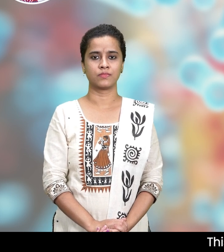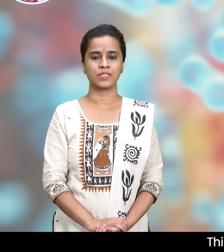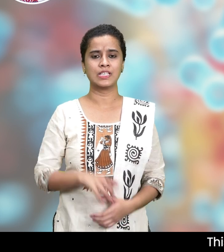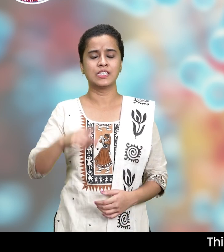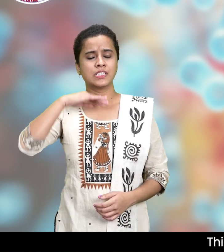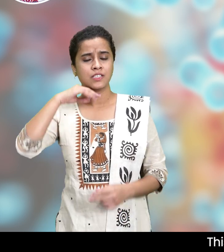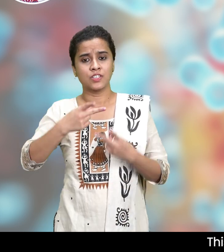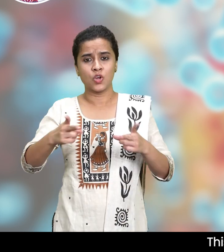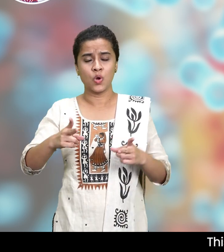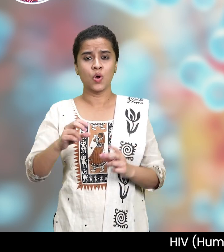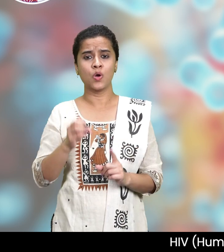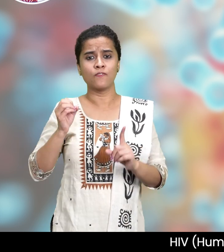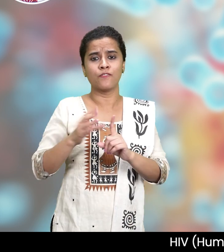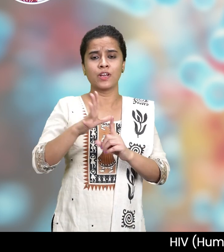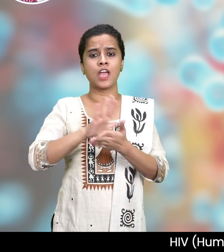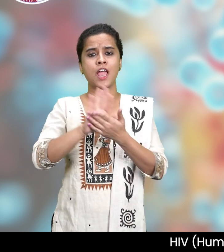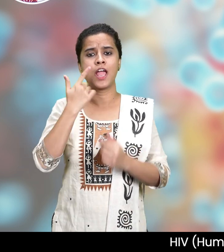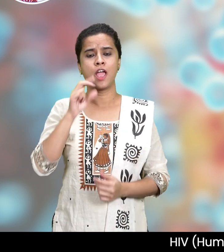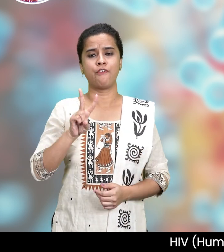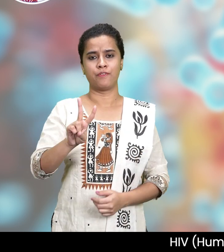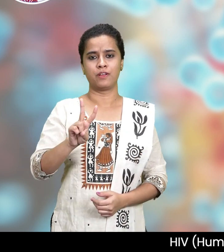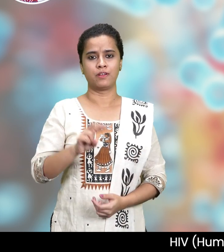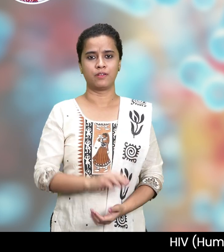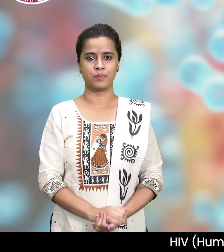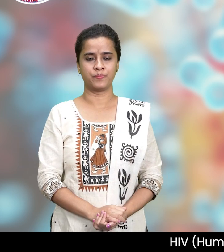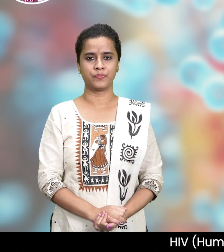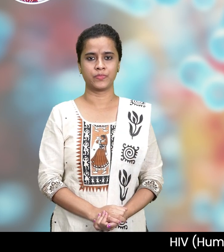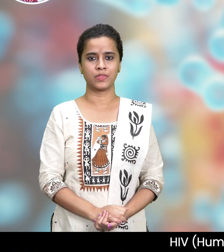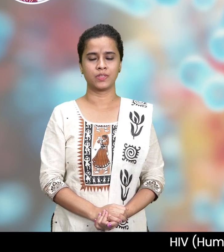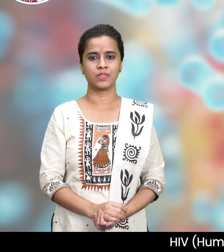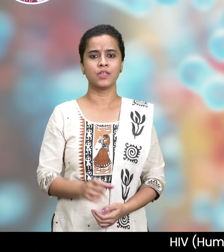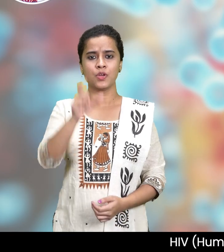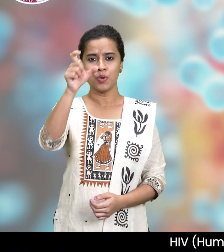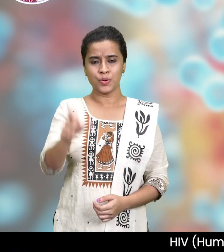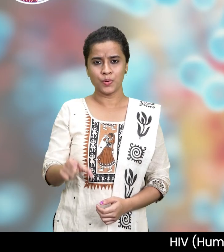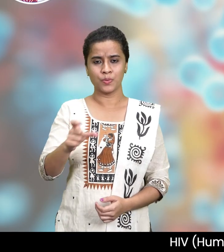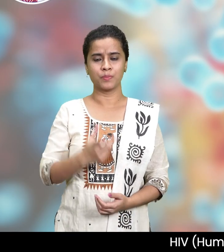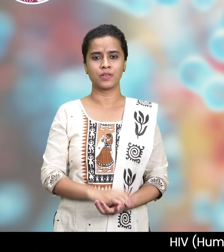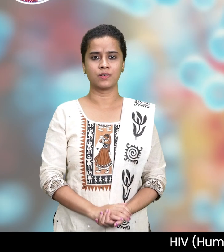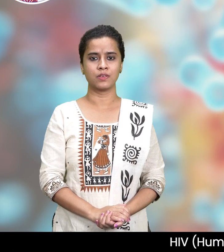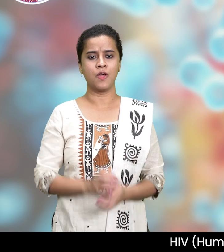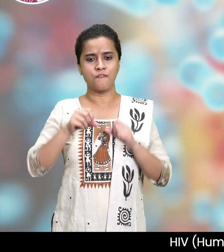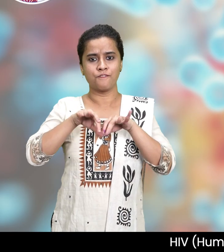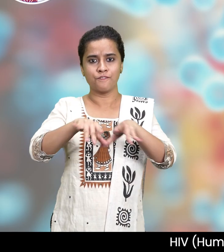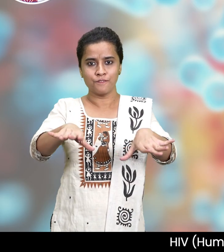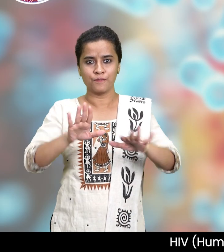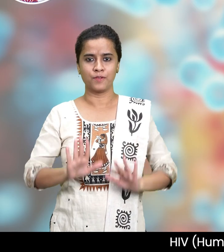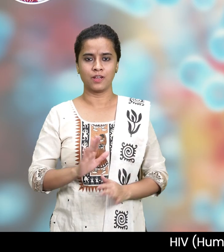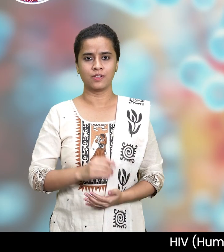This disease is caused by HIV, human immunodeficiency virus.